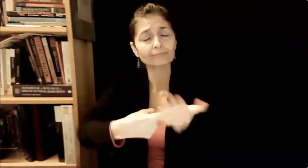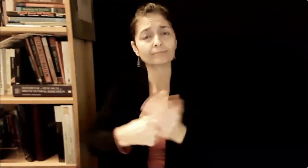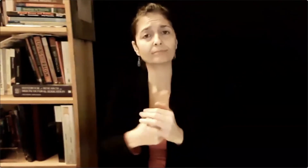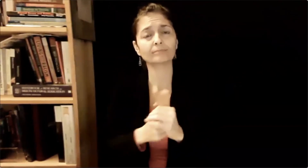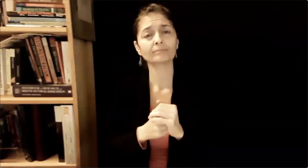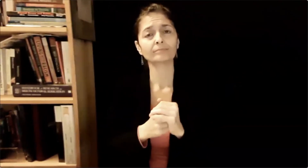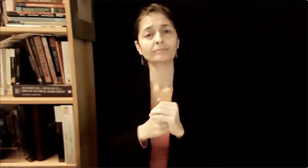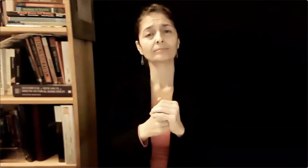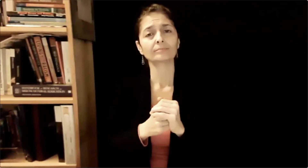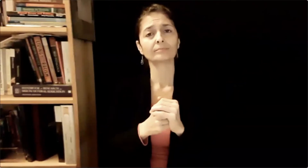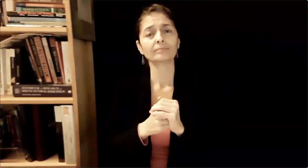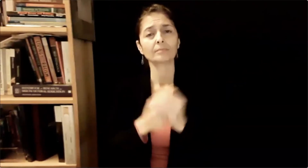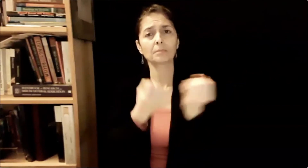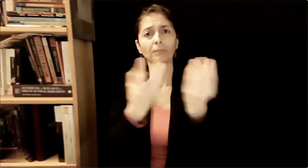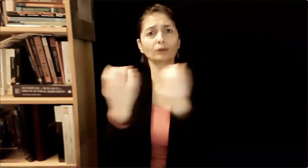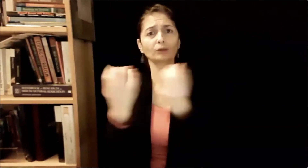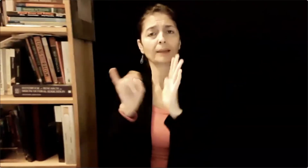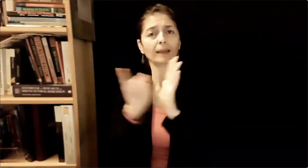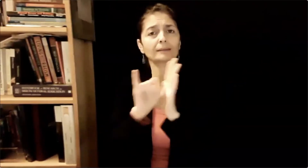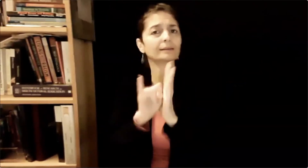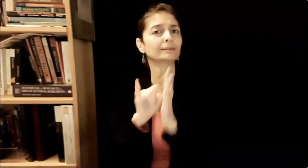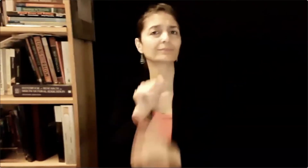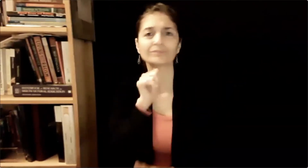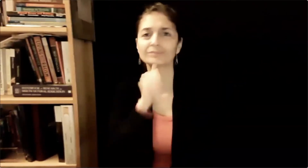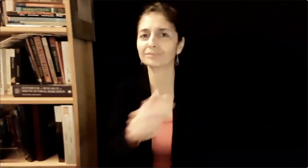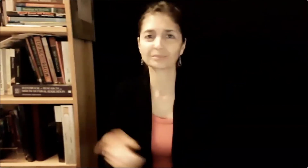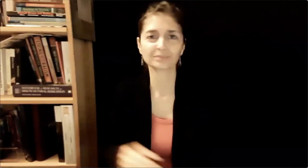the opportunity to discuss multiple identities.